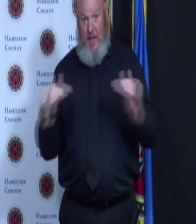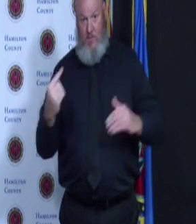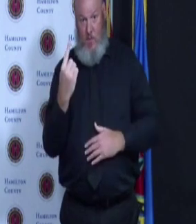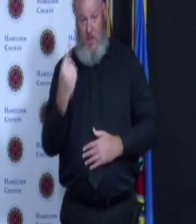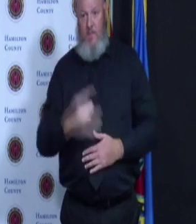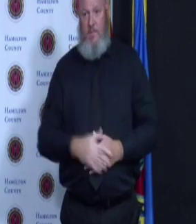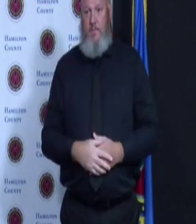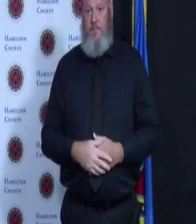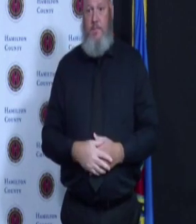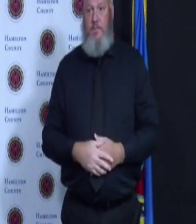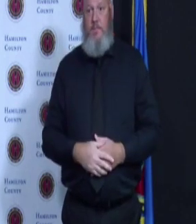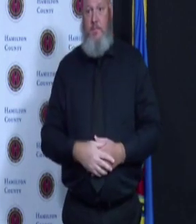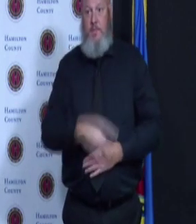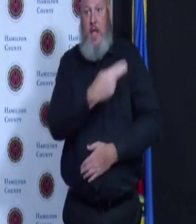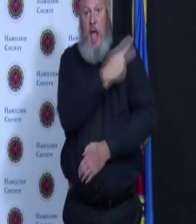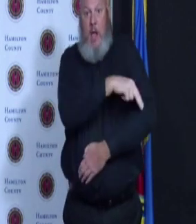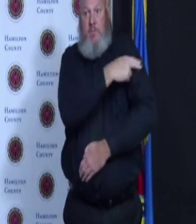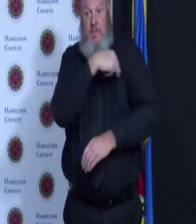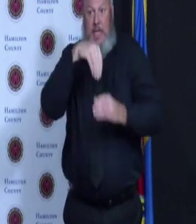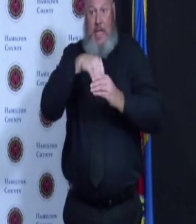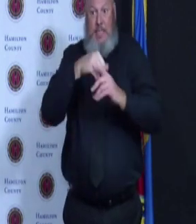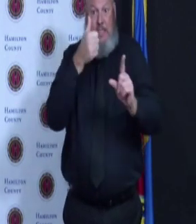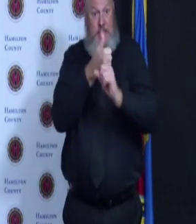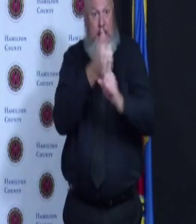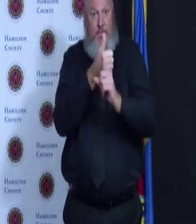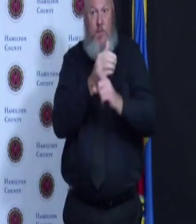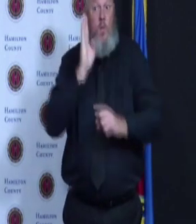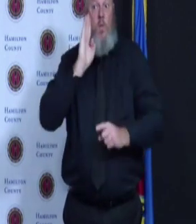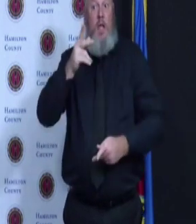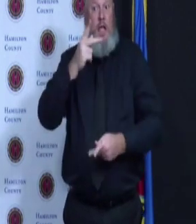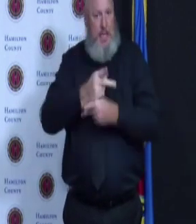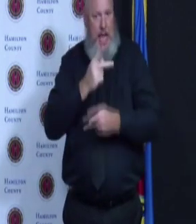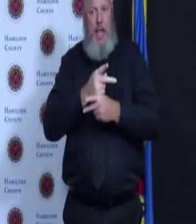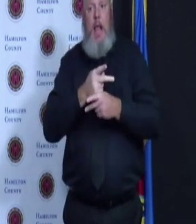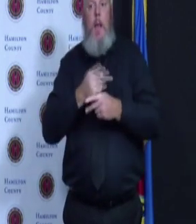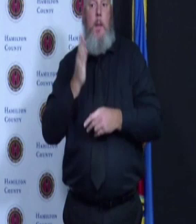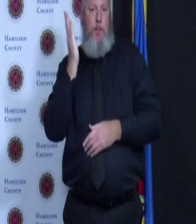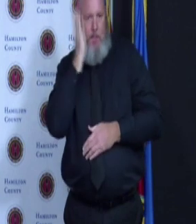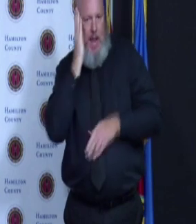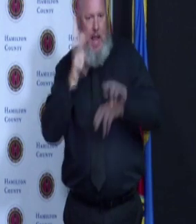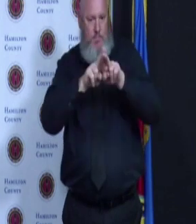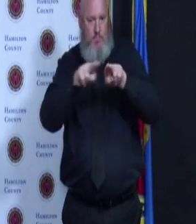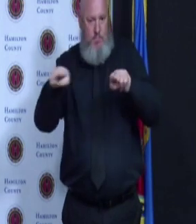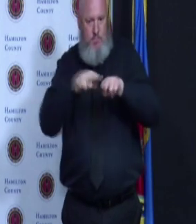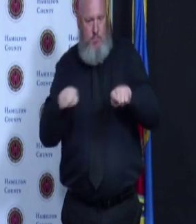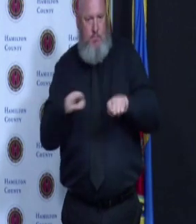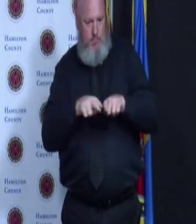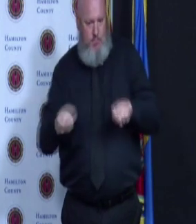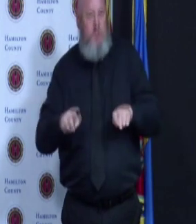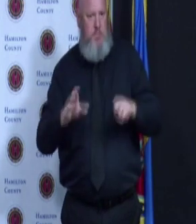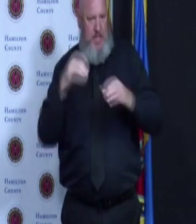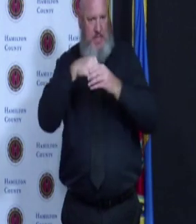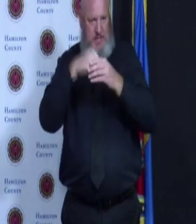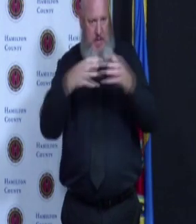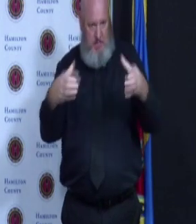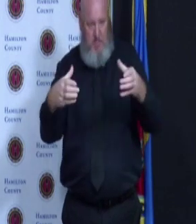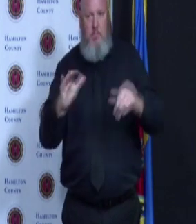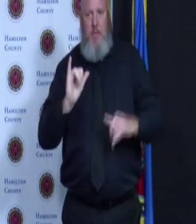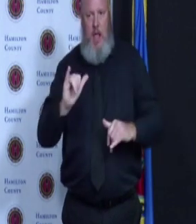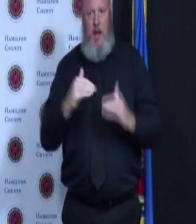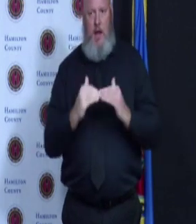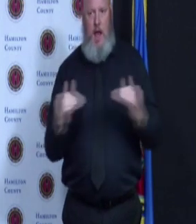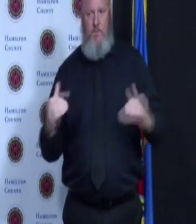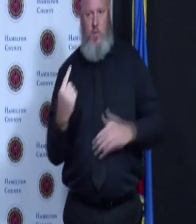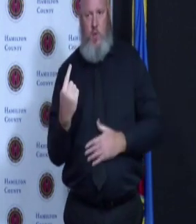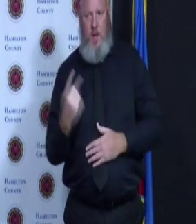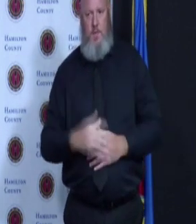to accommodate the identified needs. Internal hospital strategies employed at this level may include things like calling